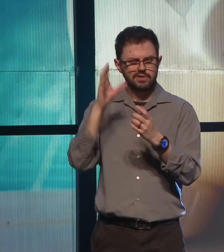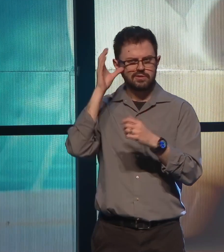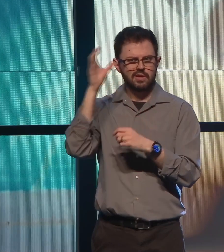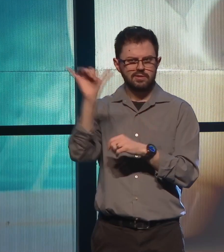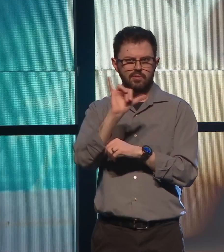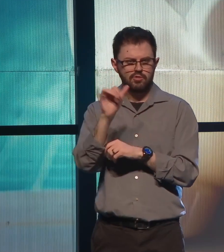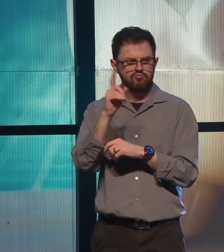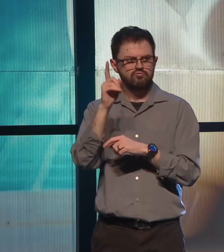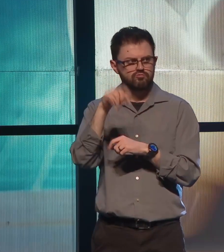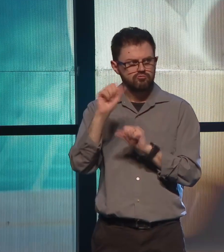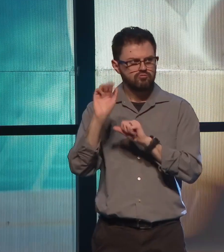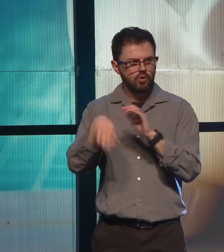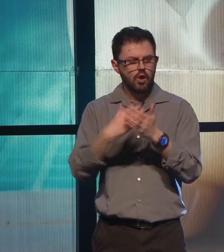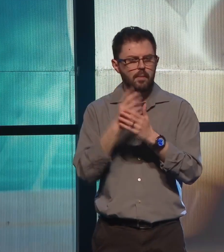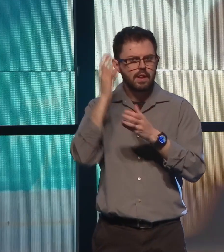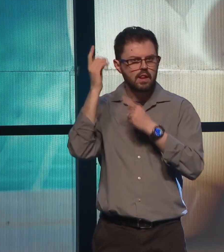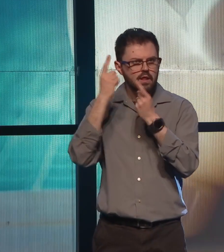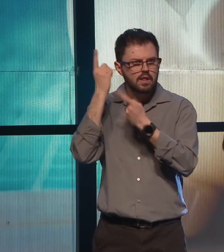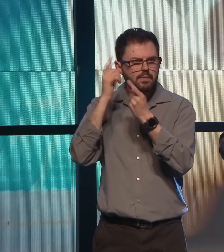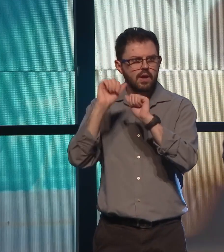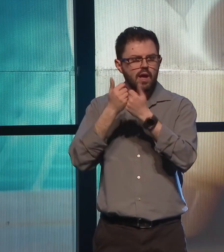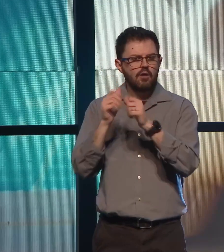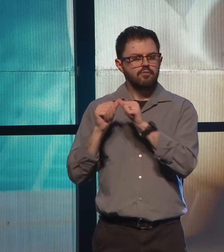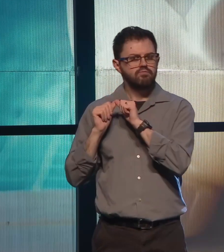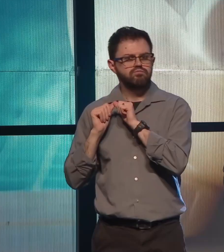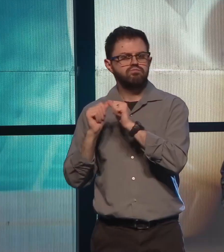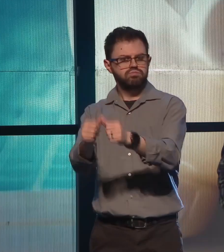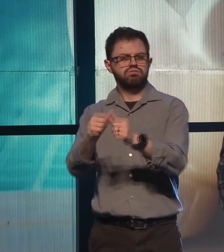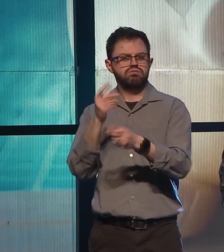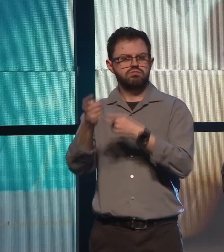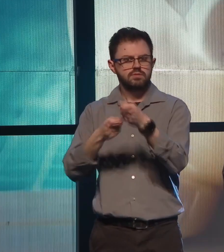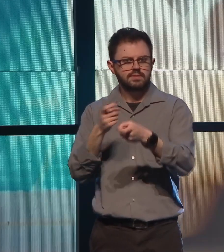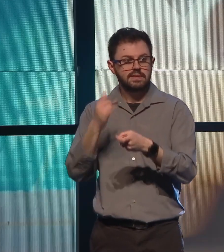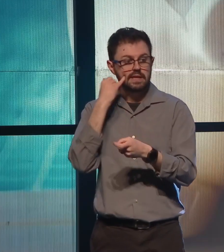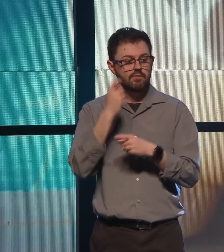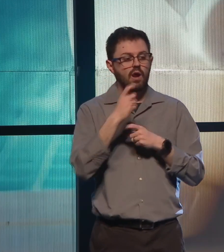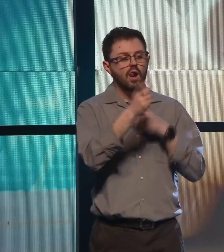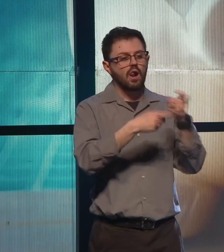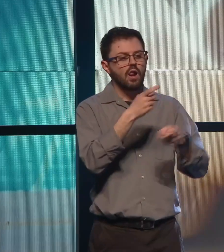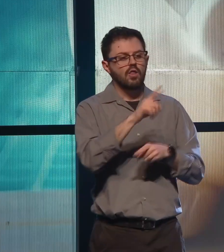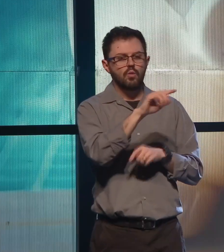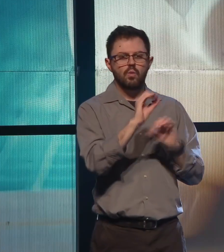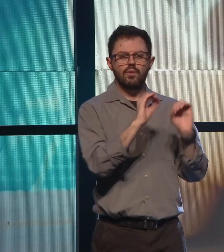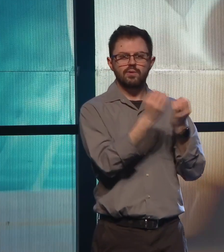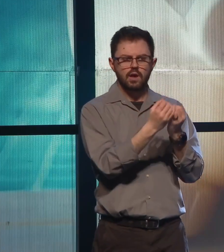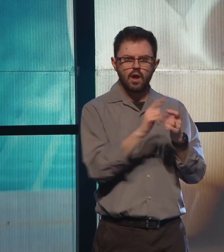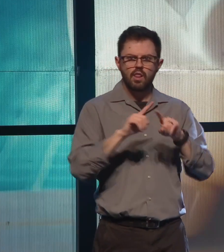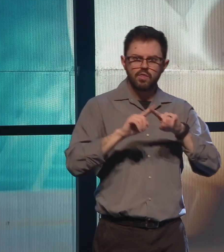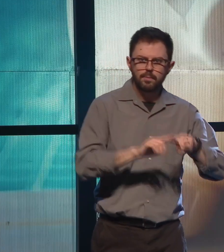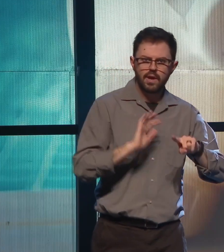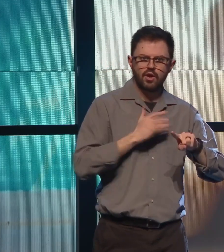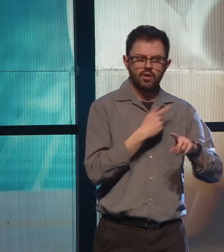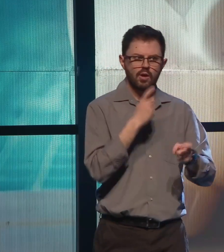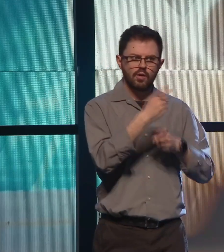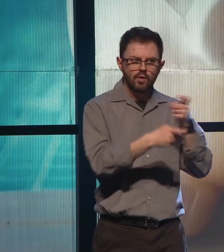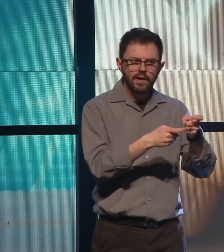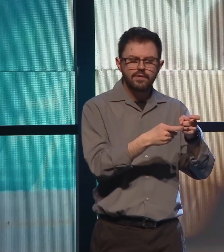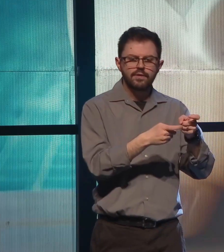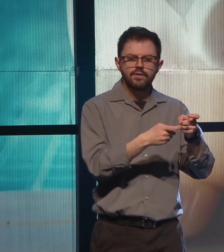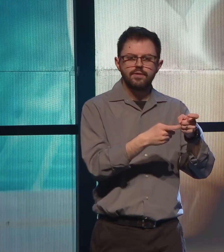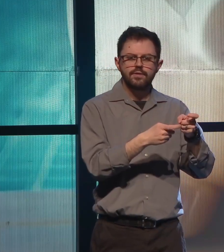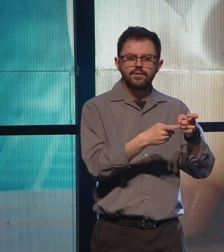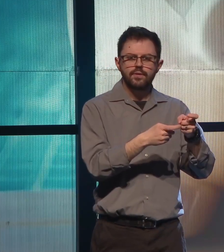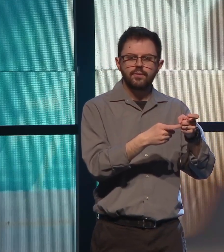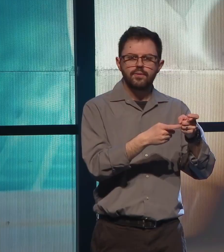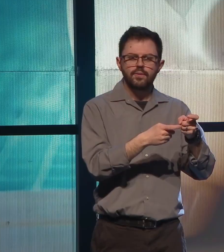like, if we're generous, if we're giving to organizations that are relying on those donations, like how can you, as a legacy of your life, make